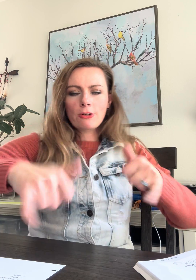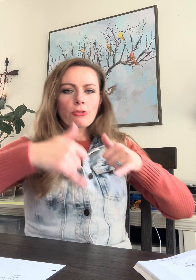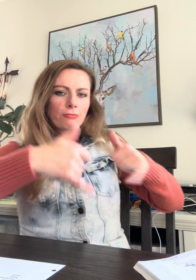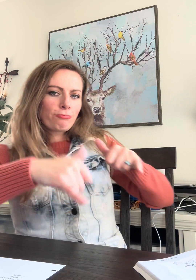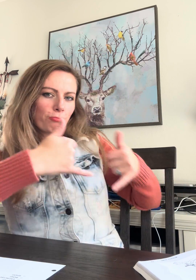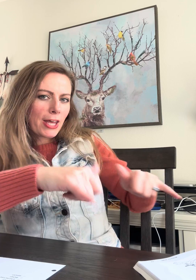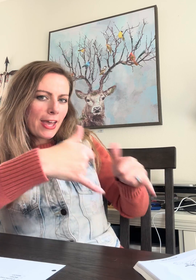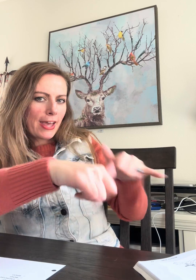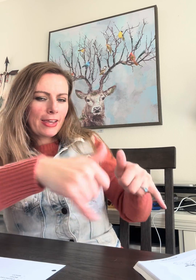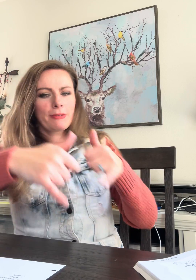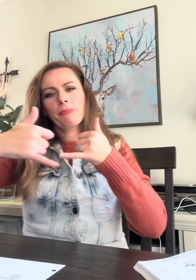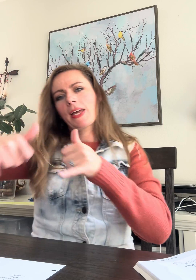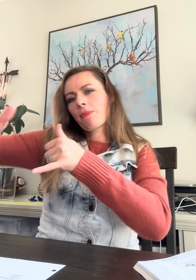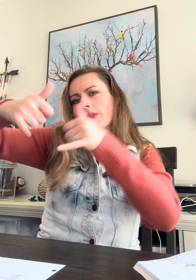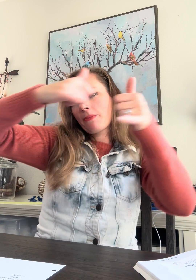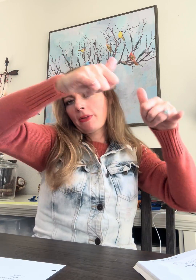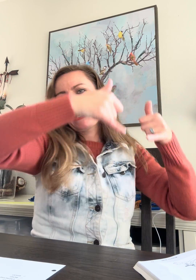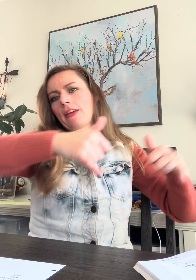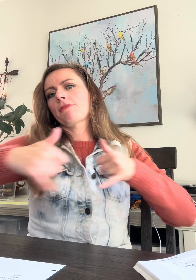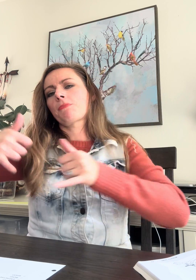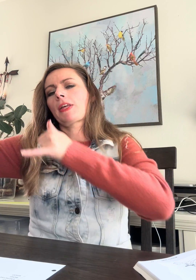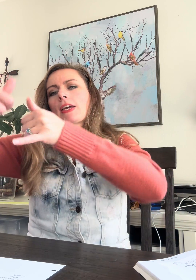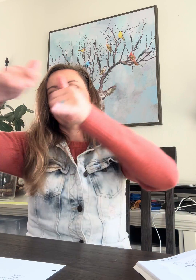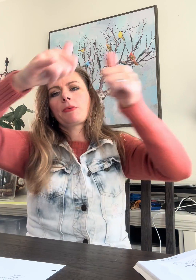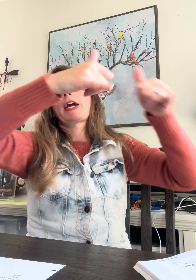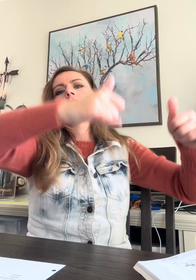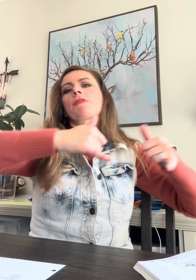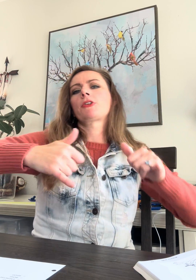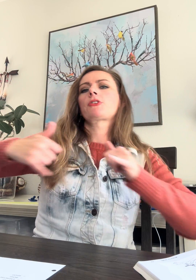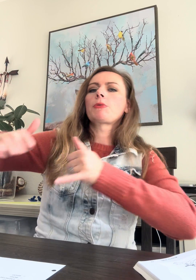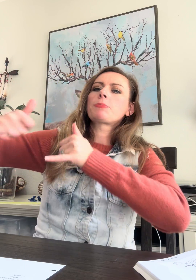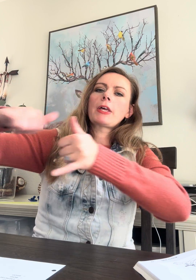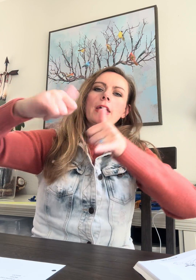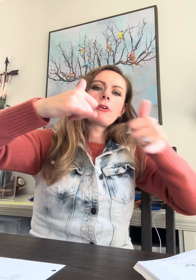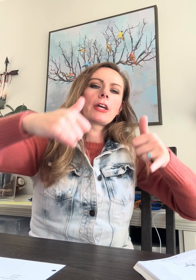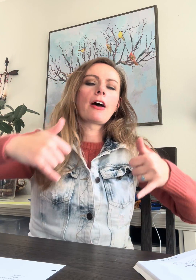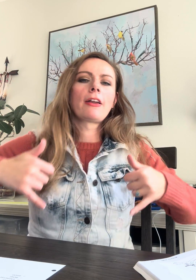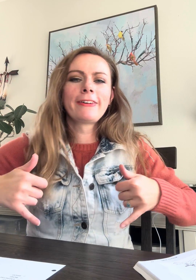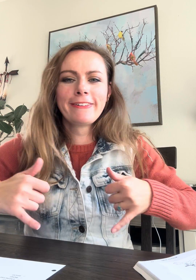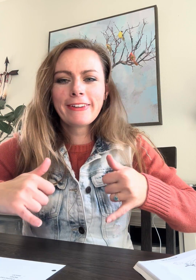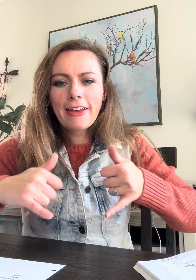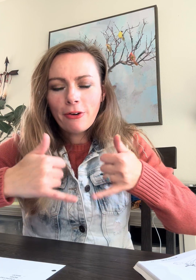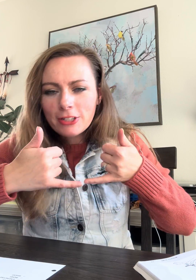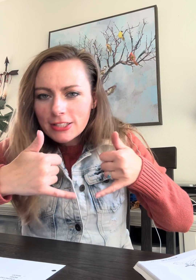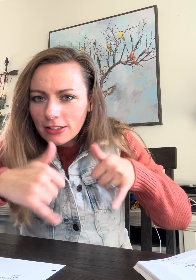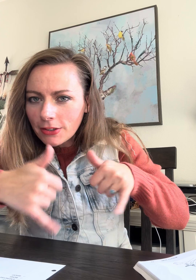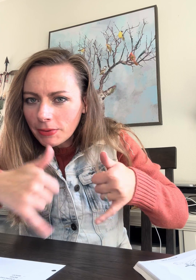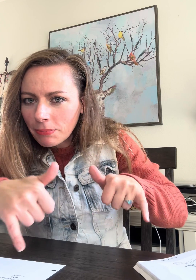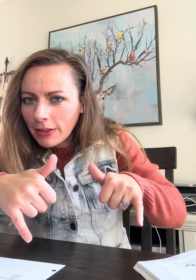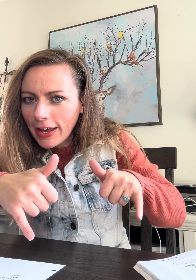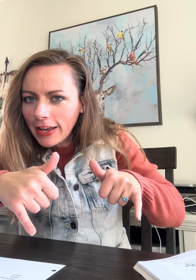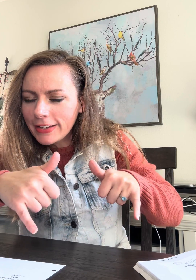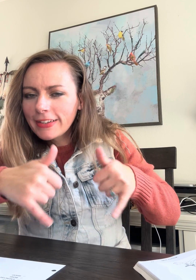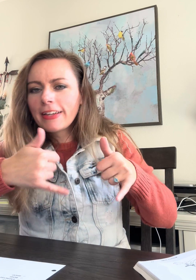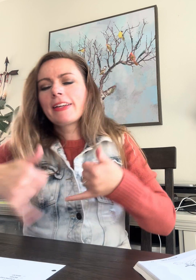natural. Play, play, play, play. If you're playing everywhere, or if there's so much playing going on, or just a little bit of play, so,